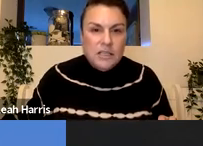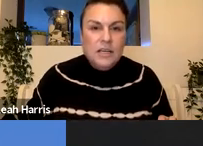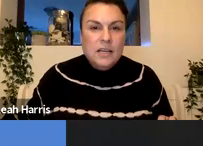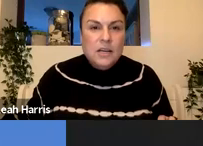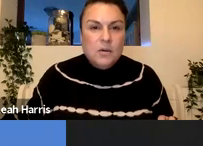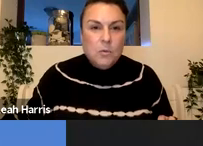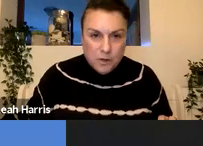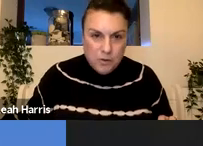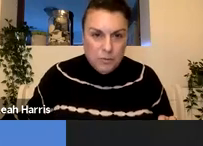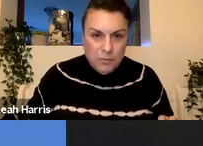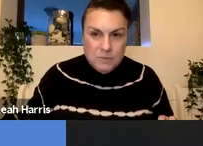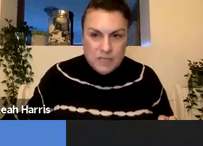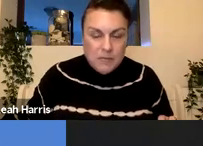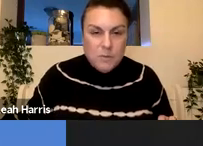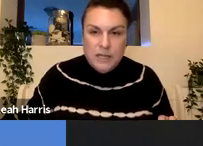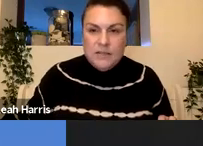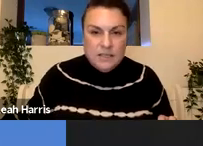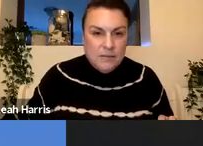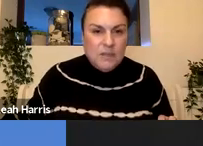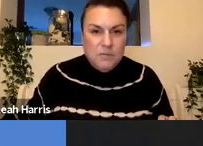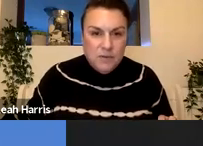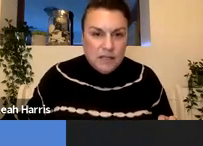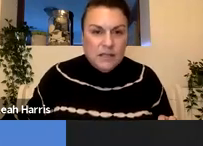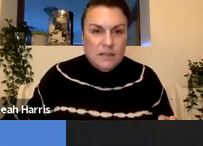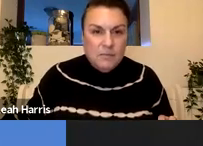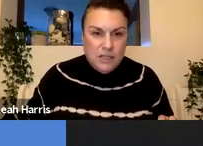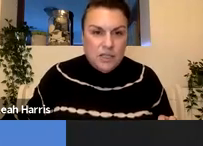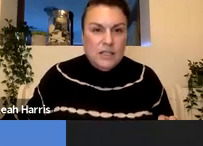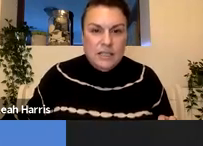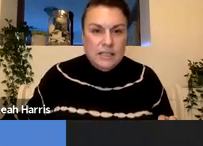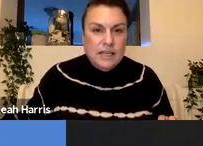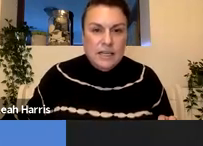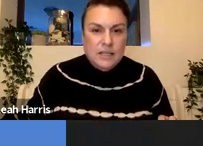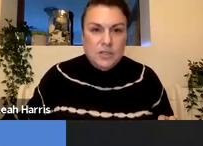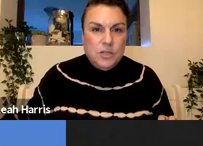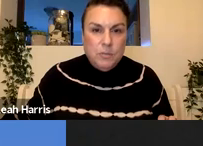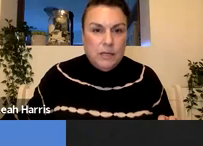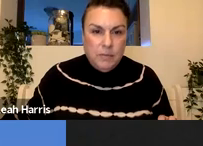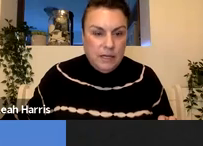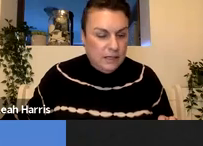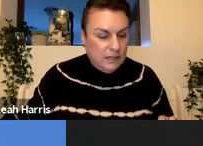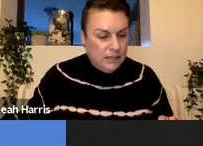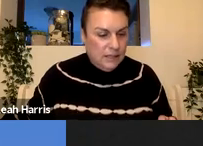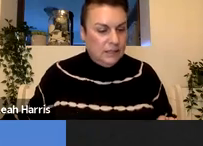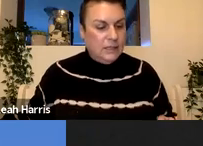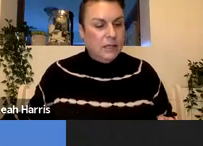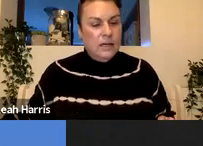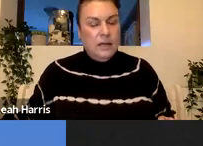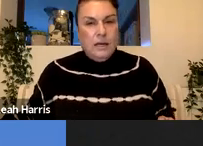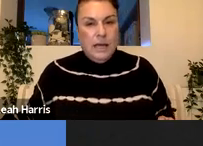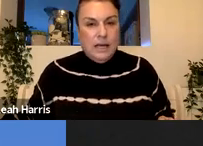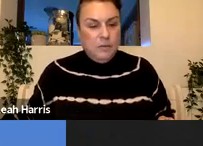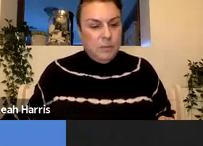alert work group themselves pointing out the same thing vic mentioned is that there's no money behind this